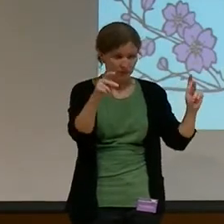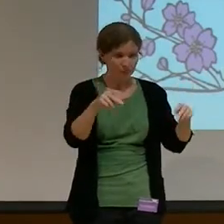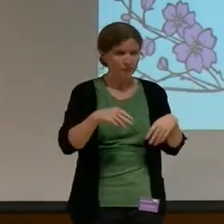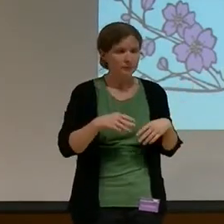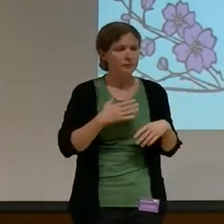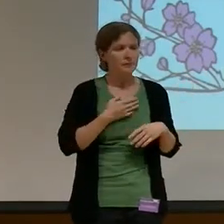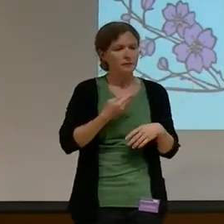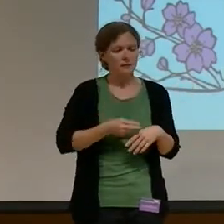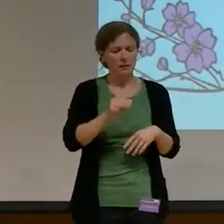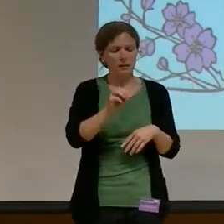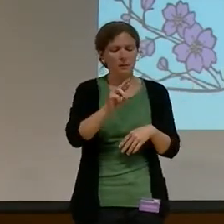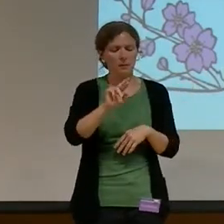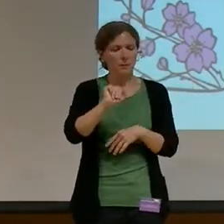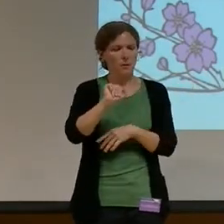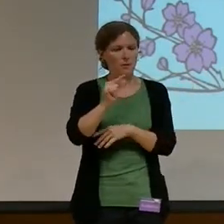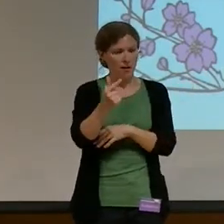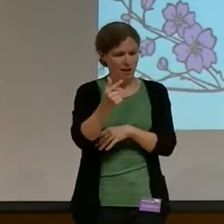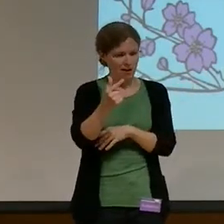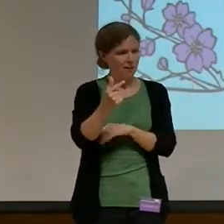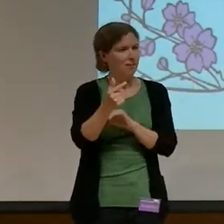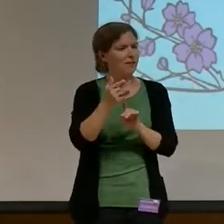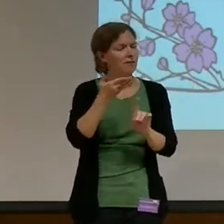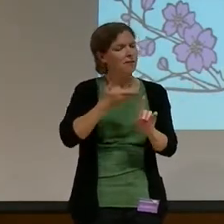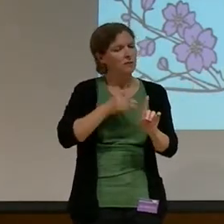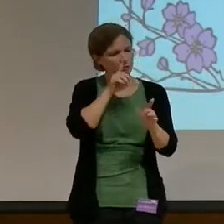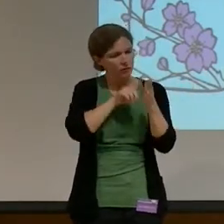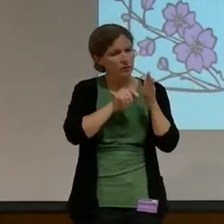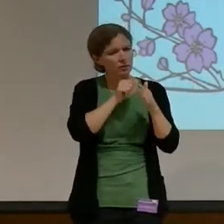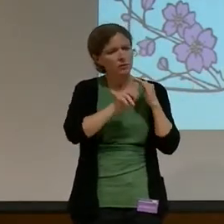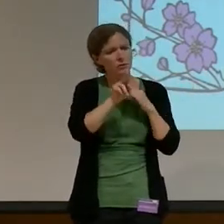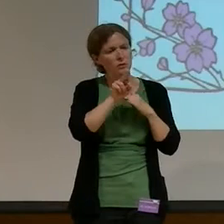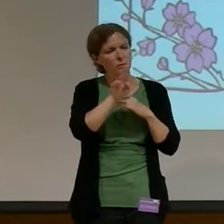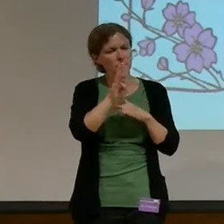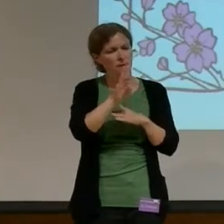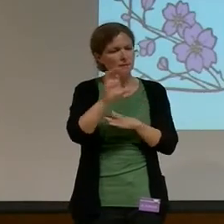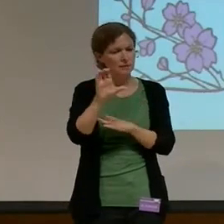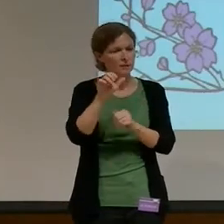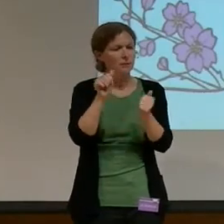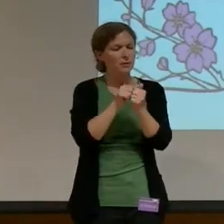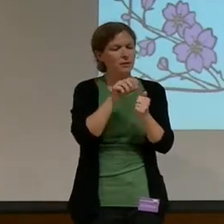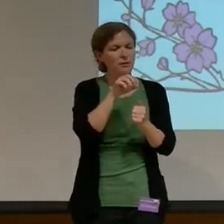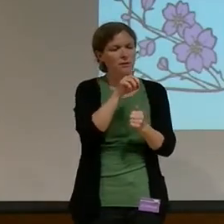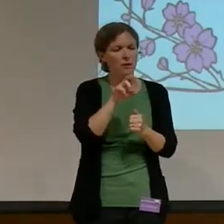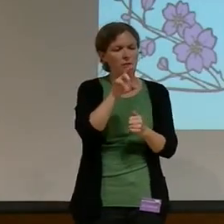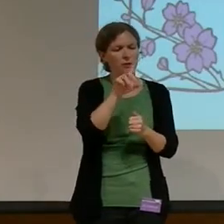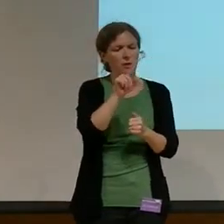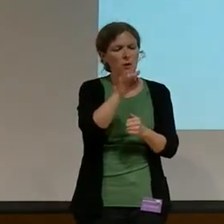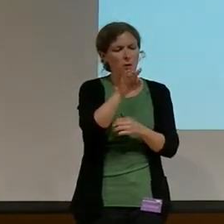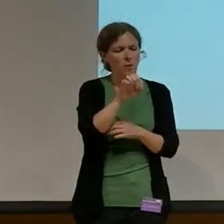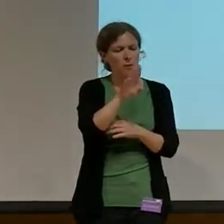so my name is Morag. I do research at UBC with Dr. Lori Brotto.